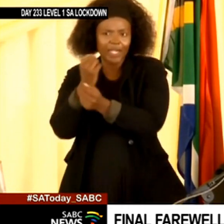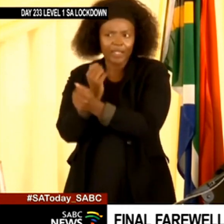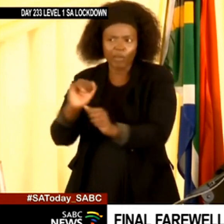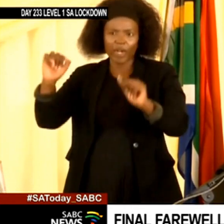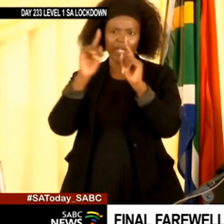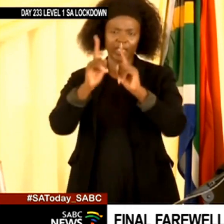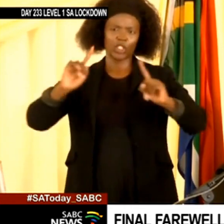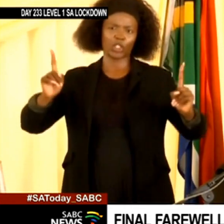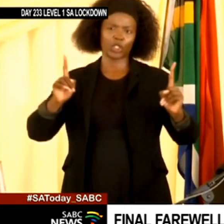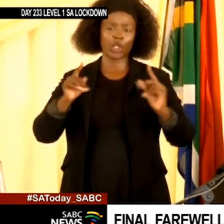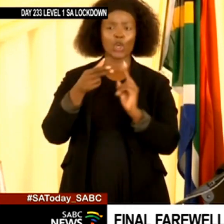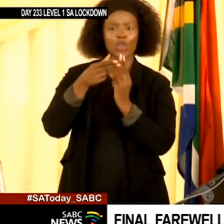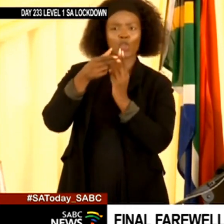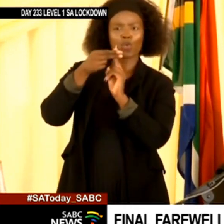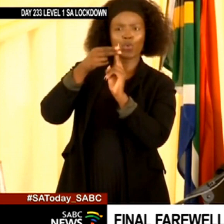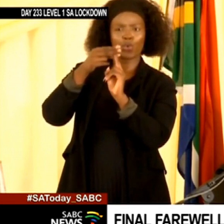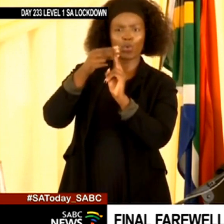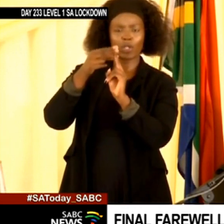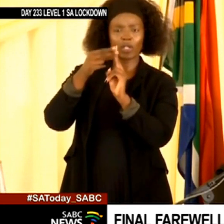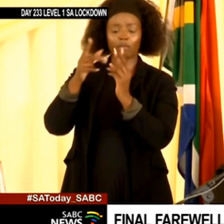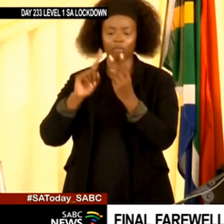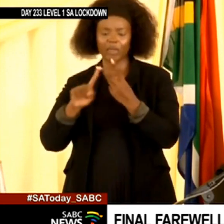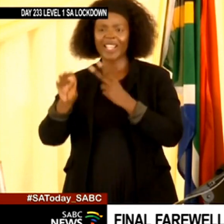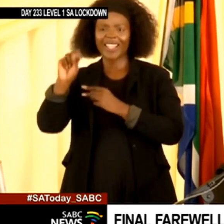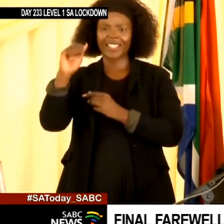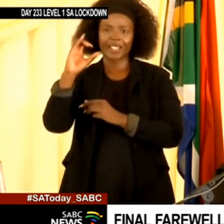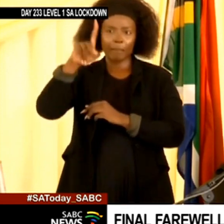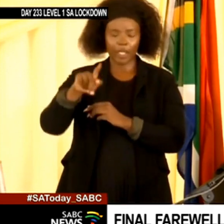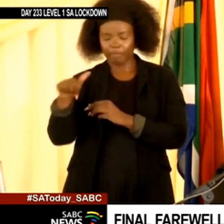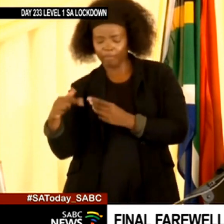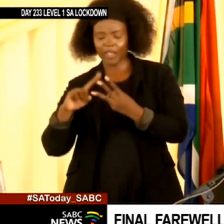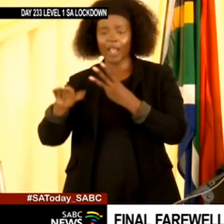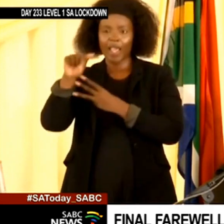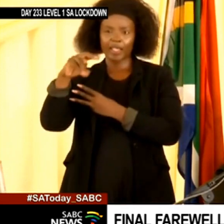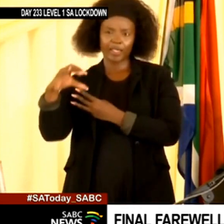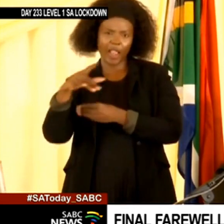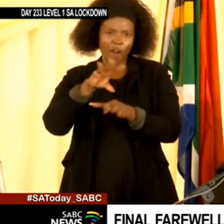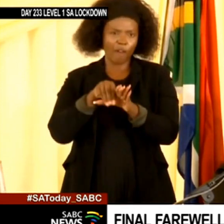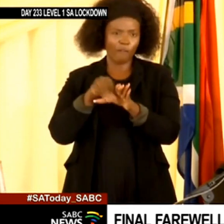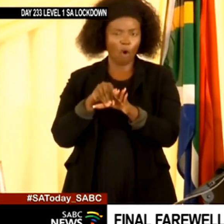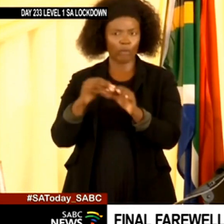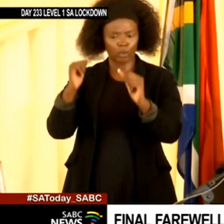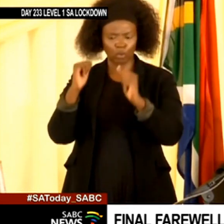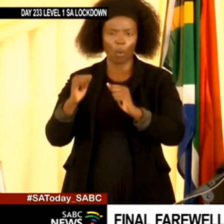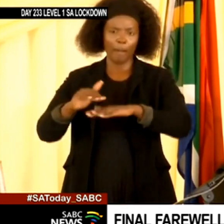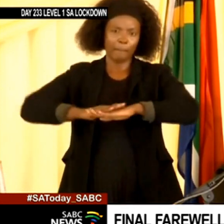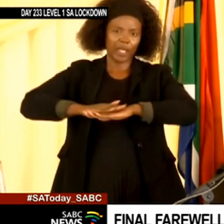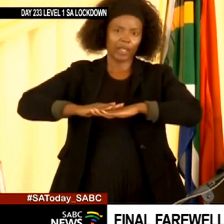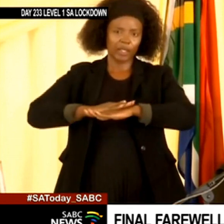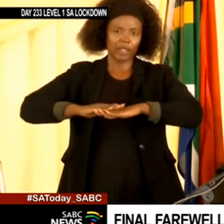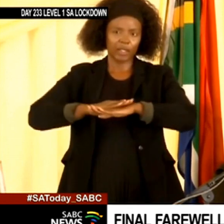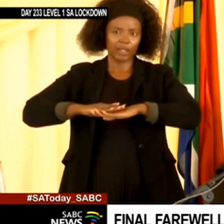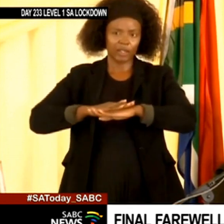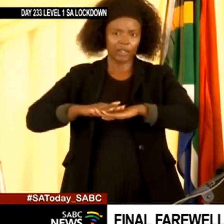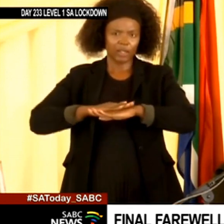Teachers Union, the South African Communist Party and the ANC. This strong base enriched